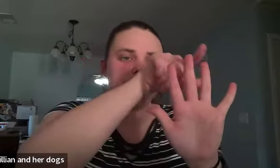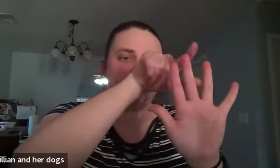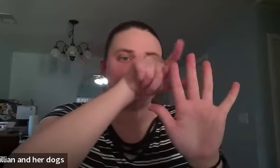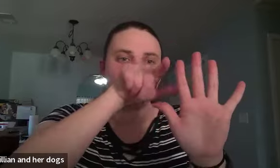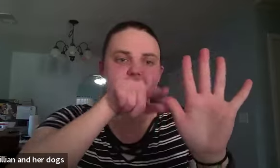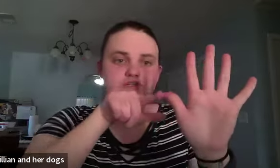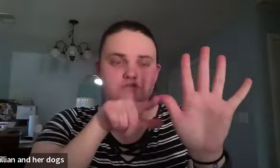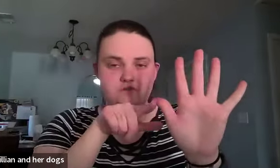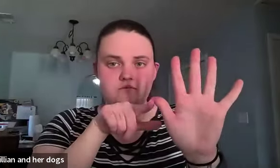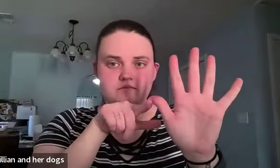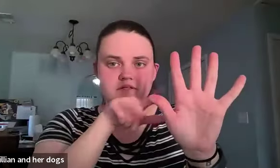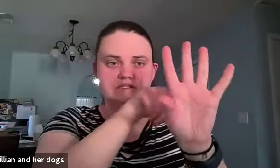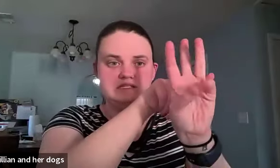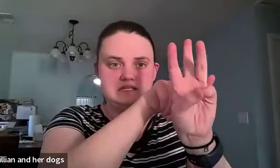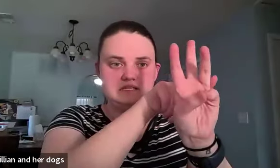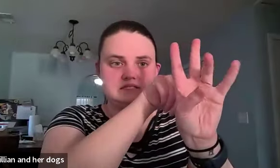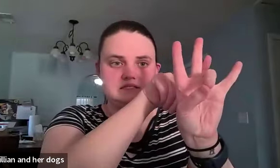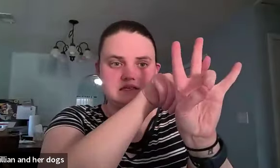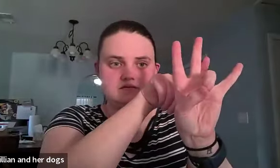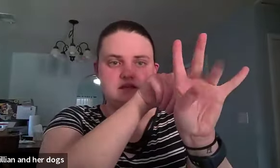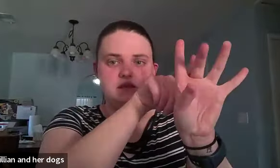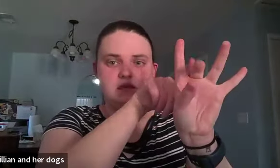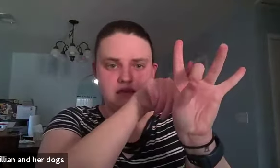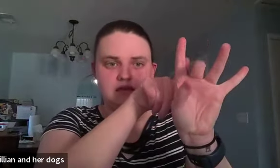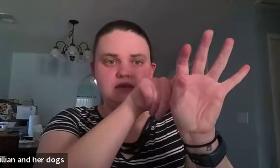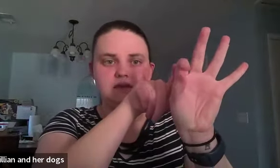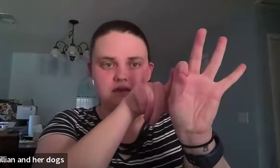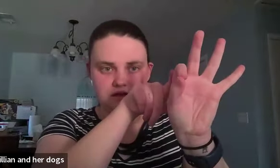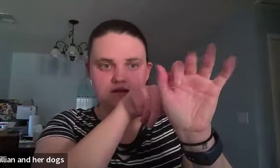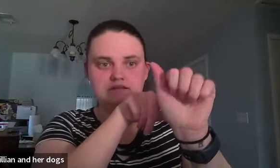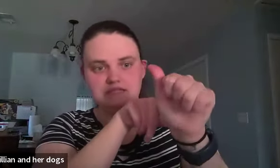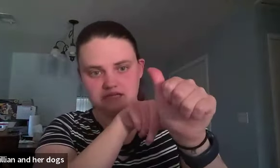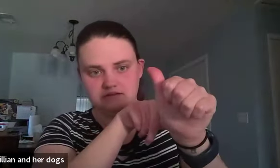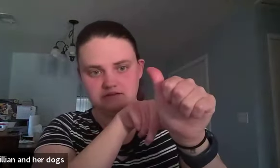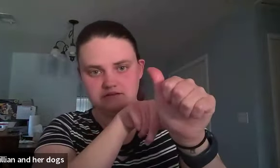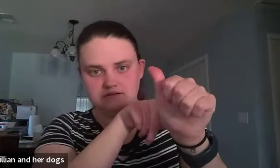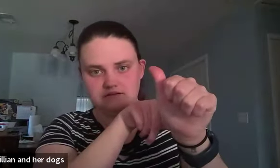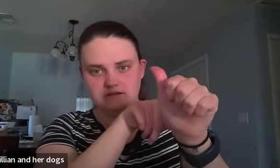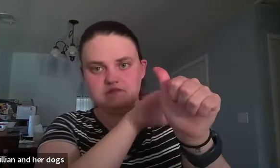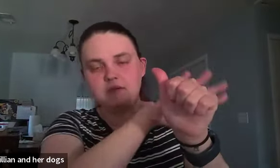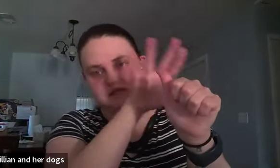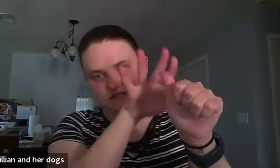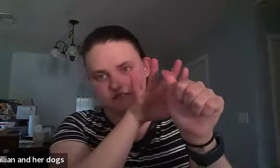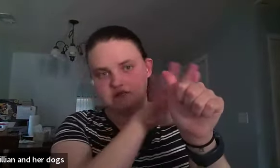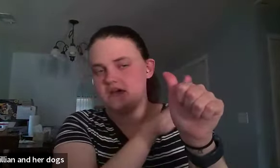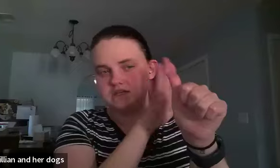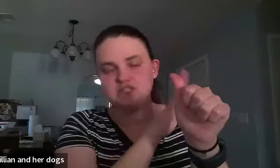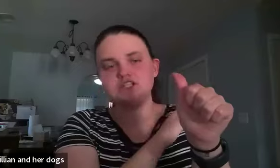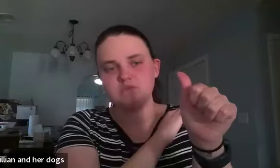heading back towards your thumb. 6, 7, 8, 9, 10. If that makes sense. If that doesn't, just